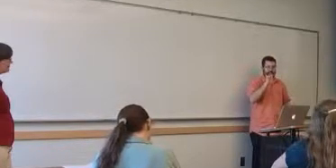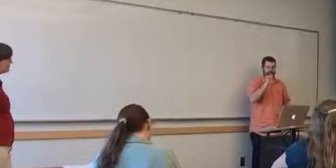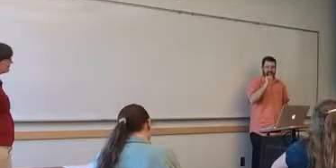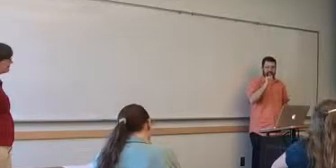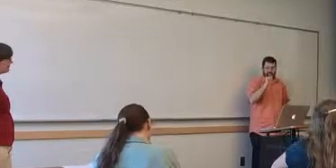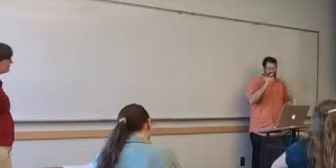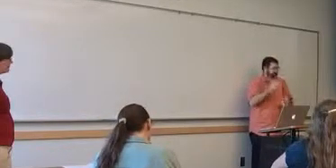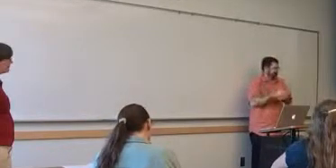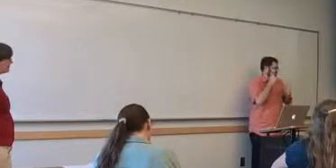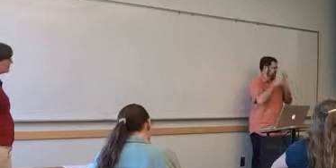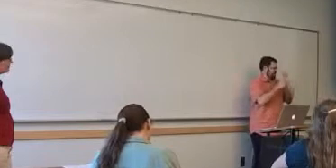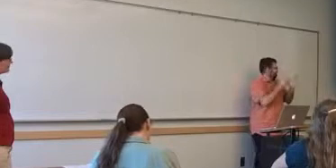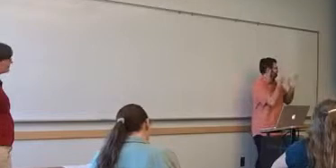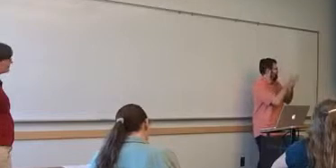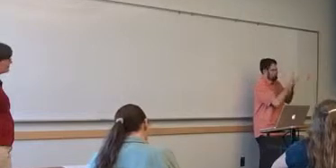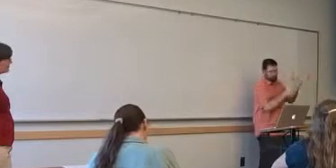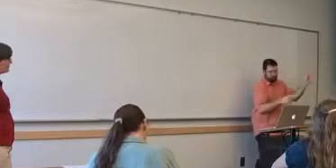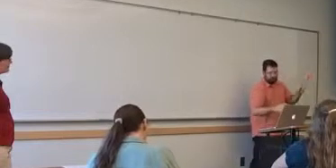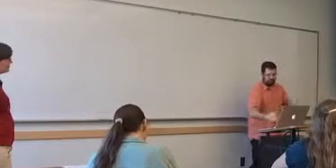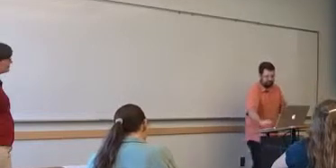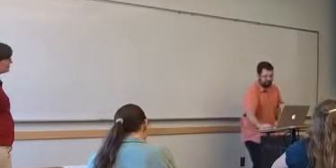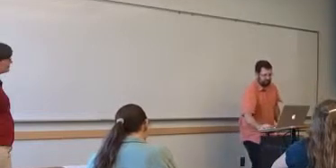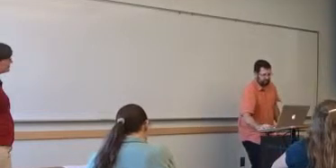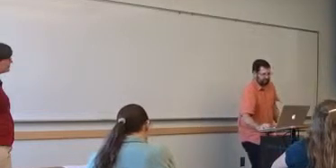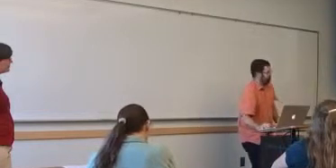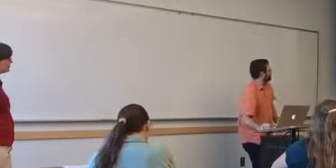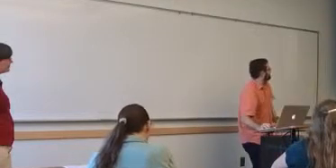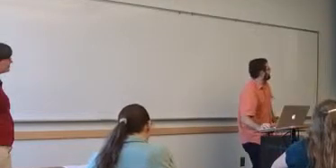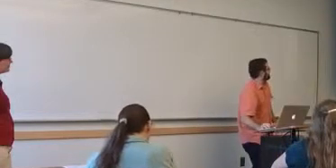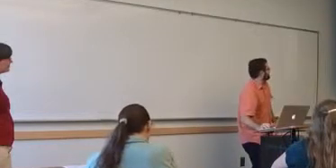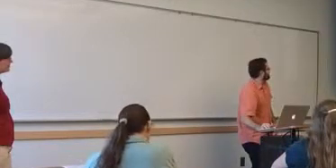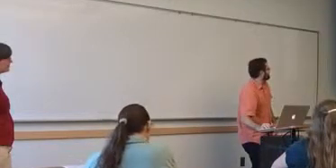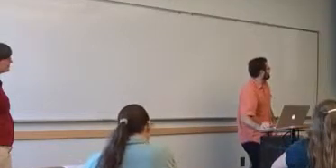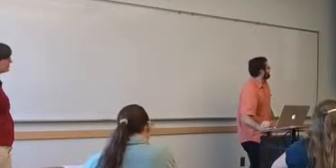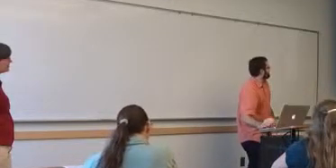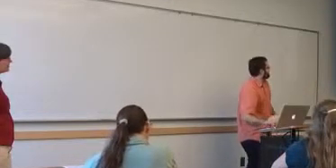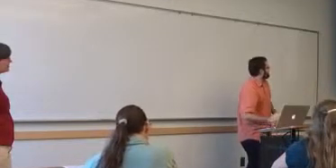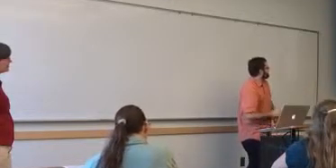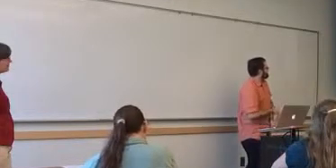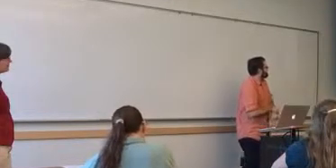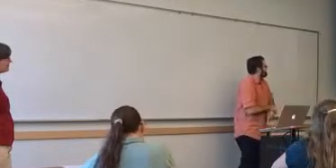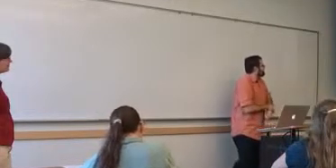you get a lot closer to cinema-type action. So a little bit here.